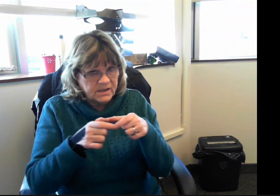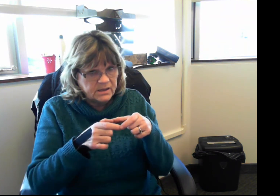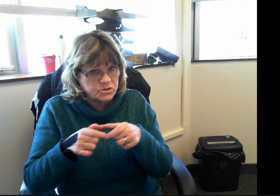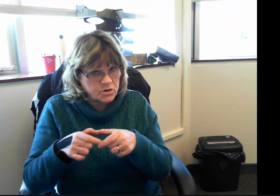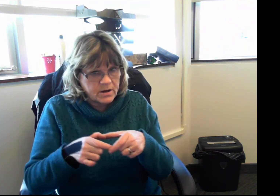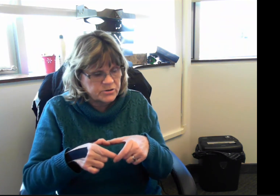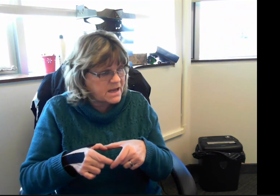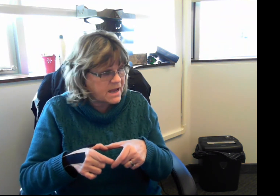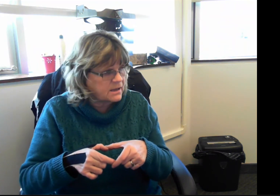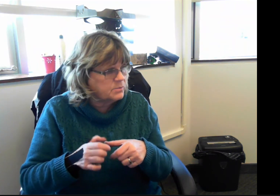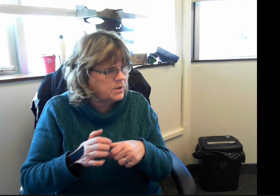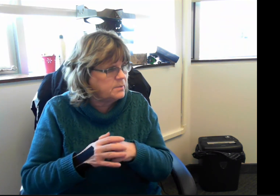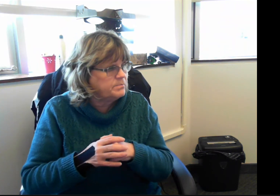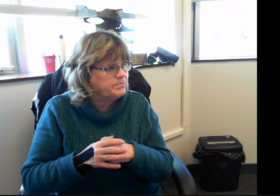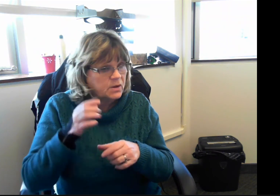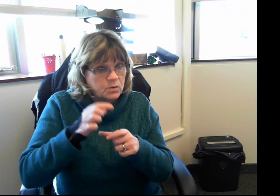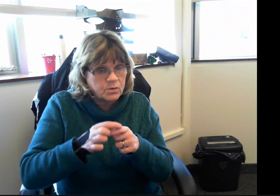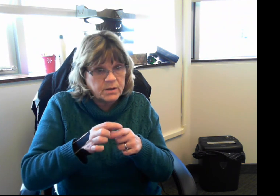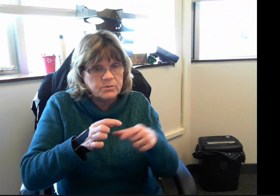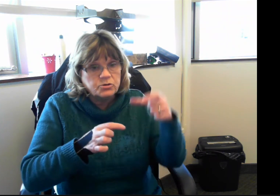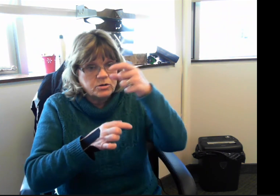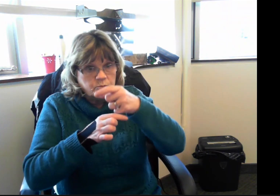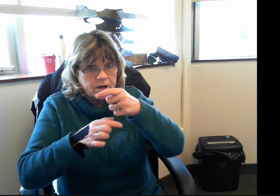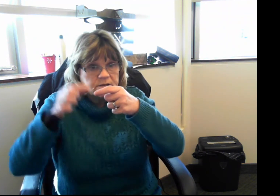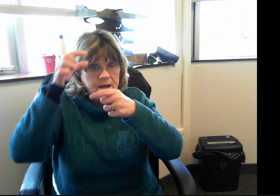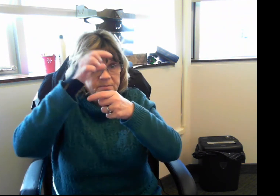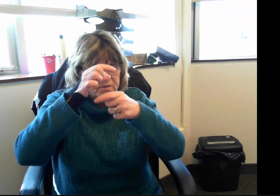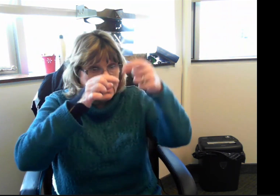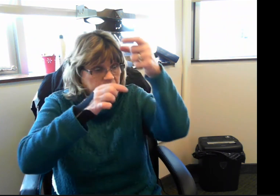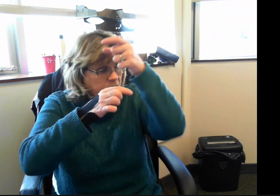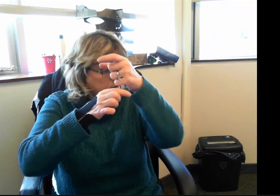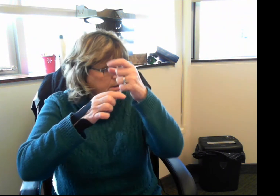and show how you're stacking them up, or maybe you're doing them one on top of another.